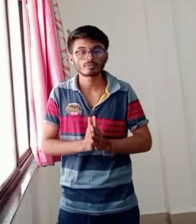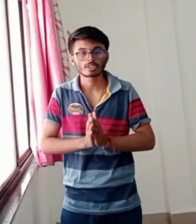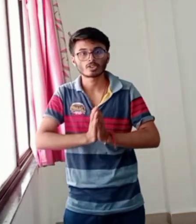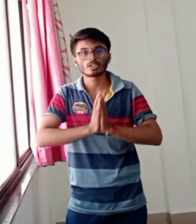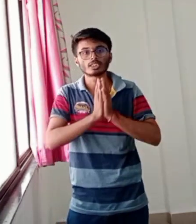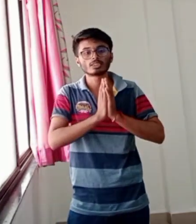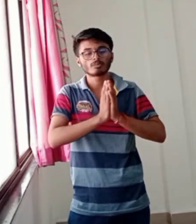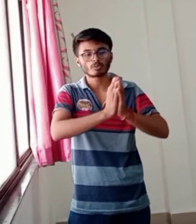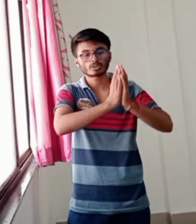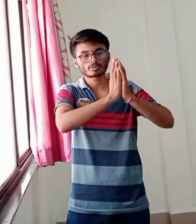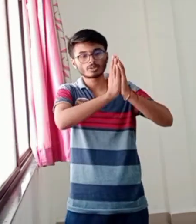call as a